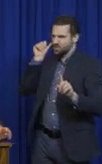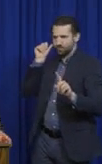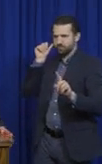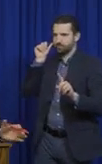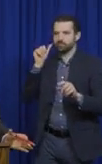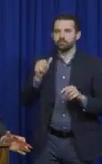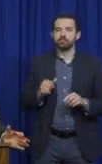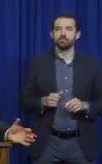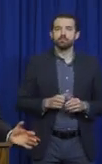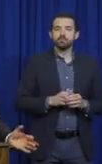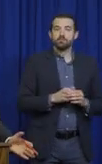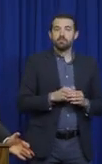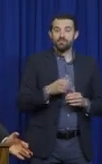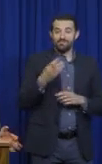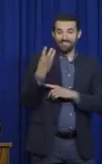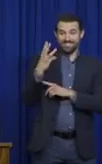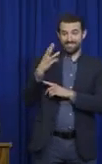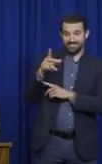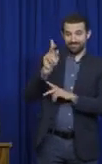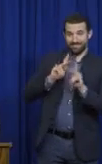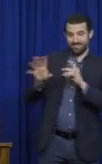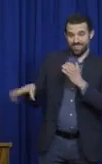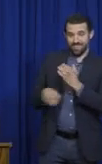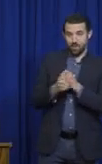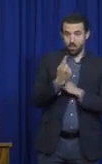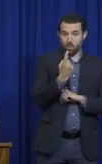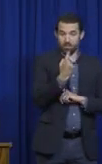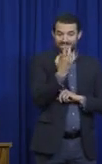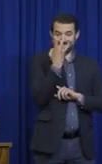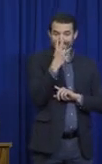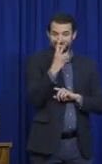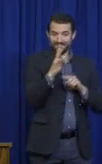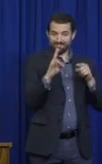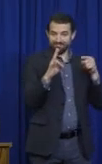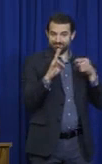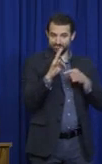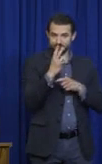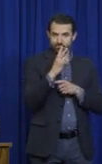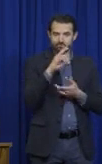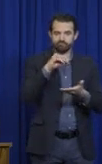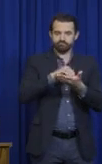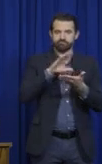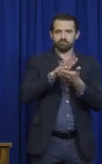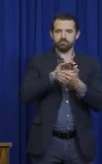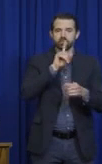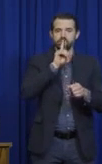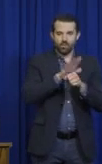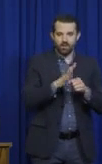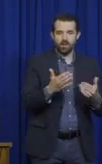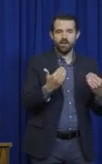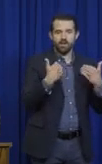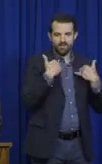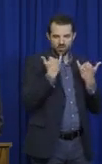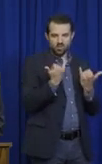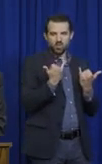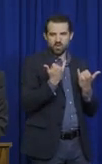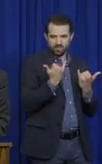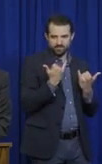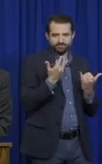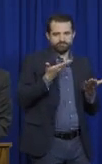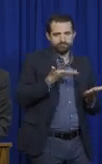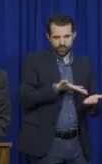16 plus one more, 17 in total, are reflected in today's numbers.